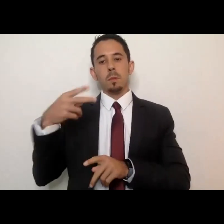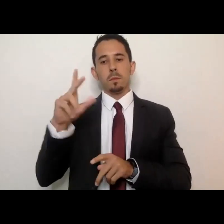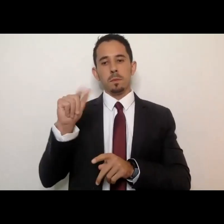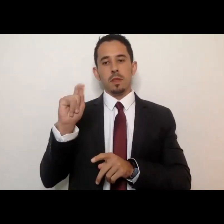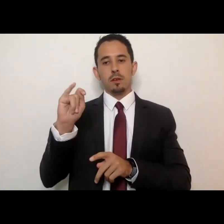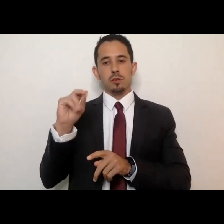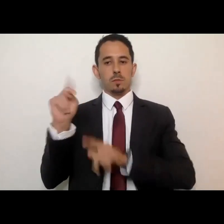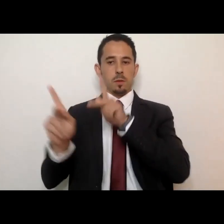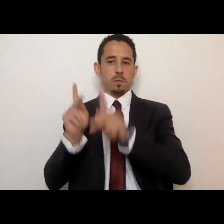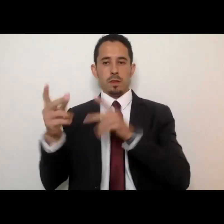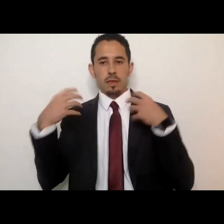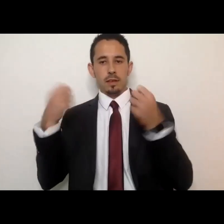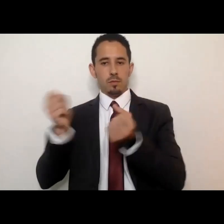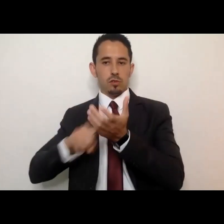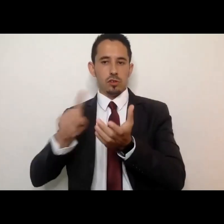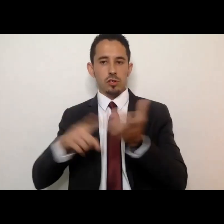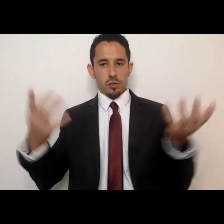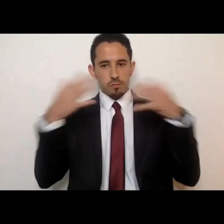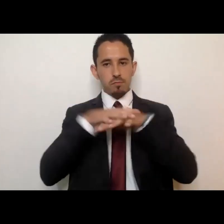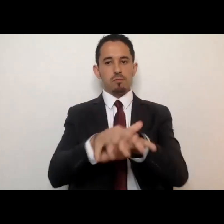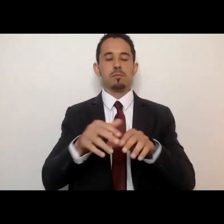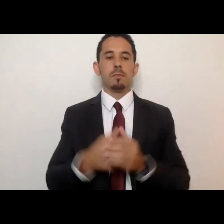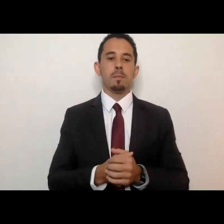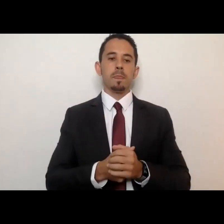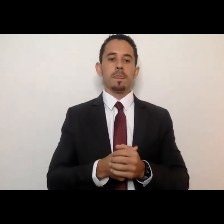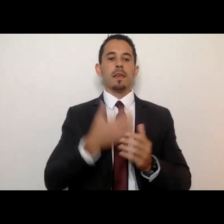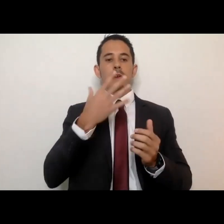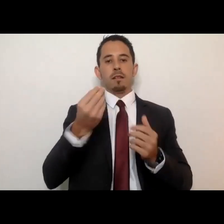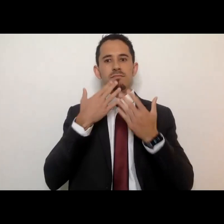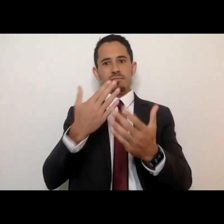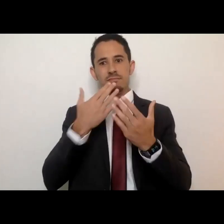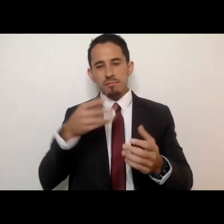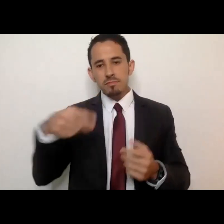research, and public health and population health research.